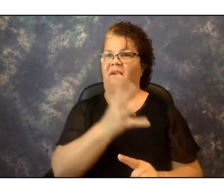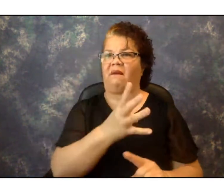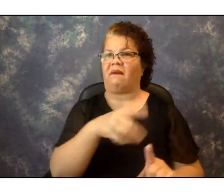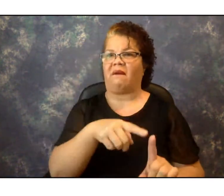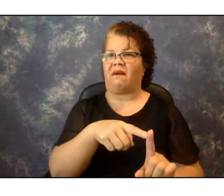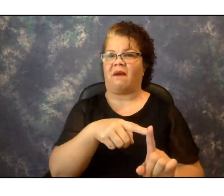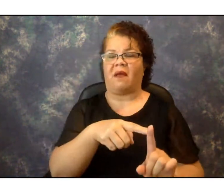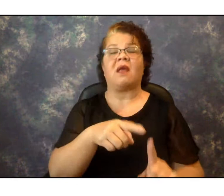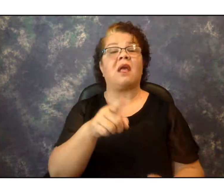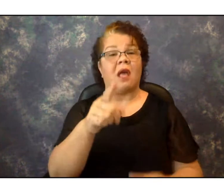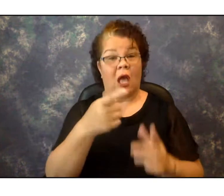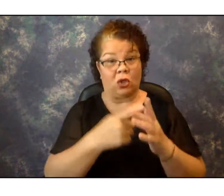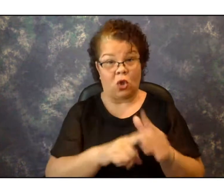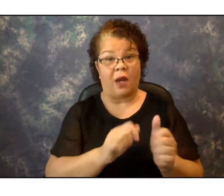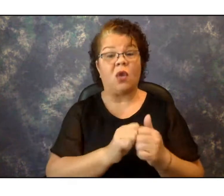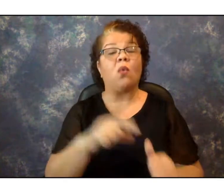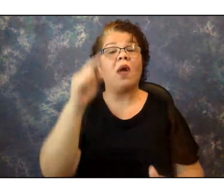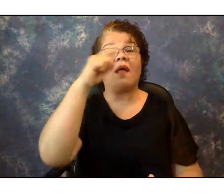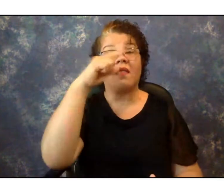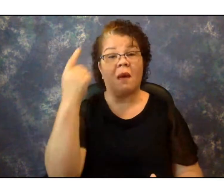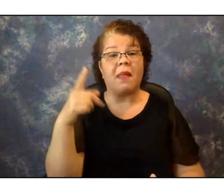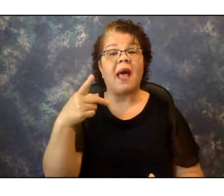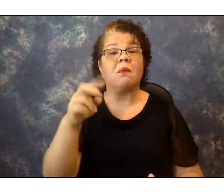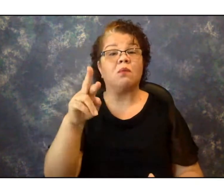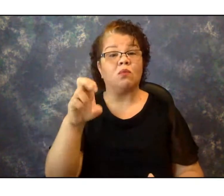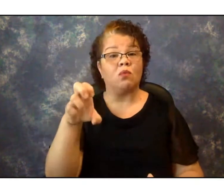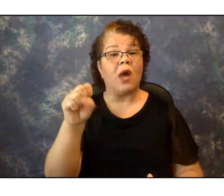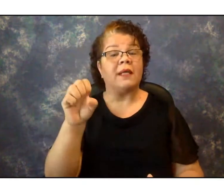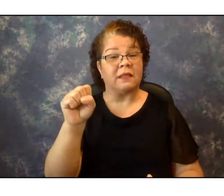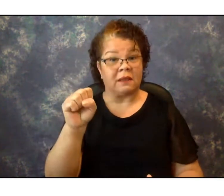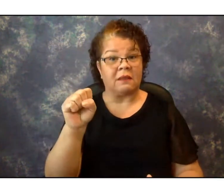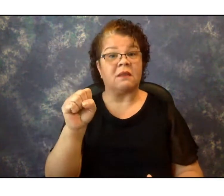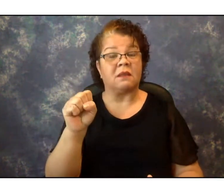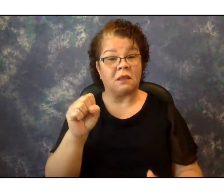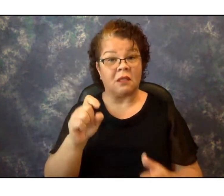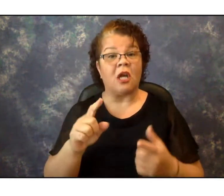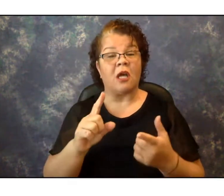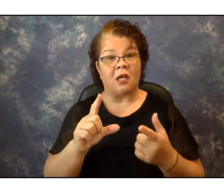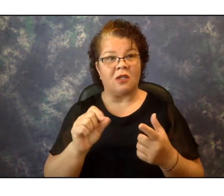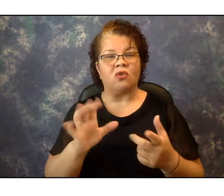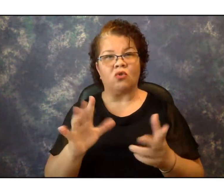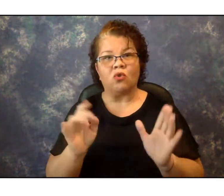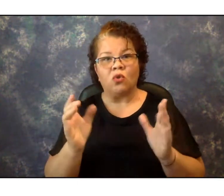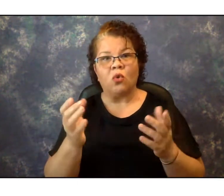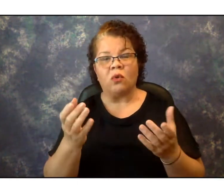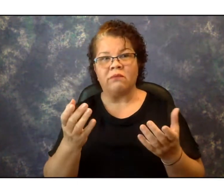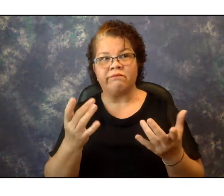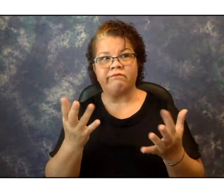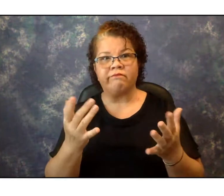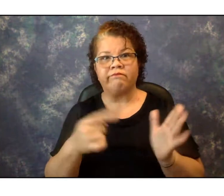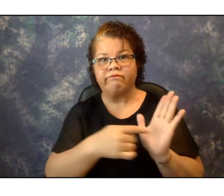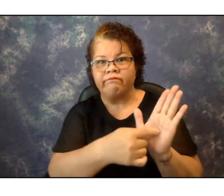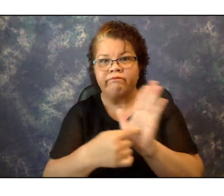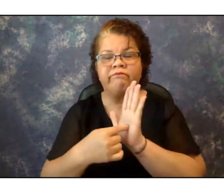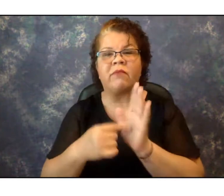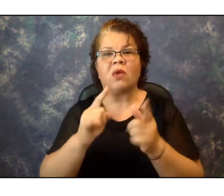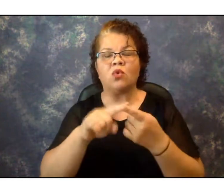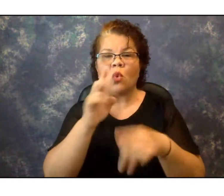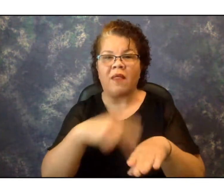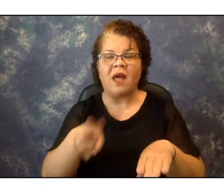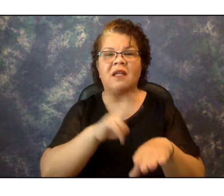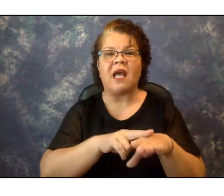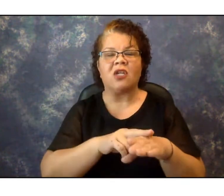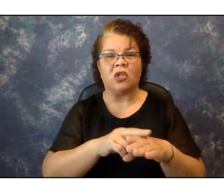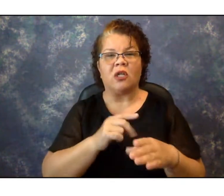press has always worked to get the nation to bear witness. But something happened in that moment